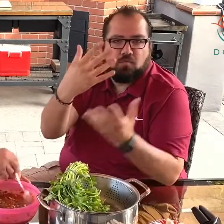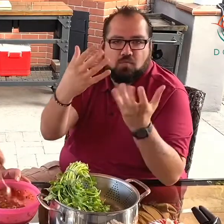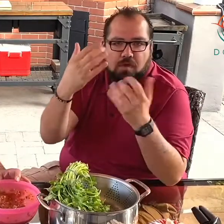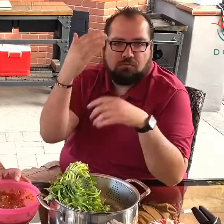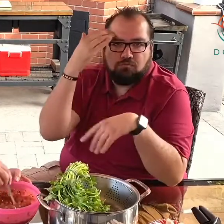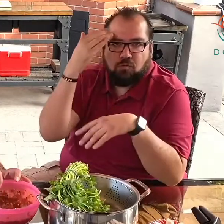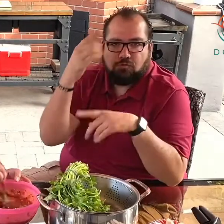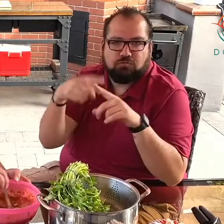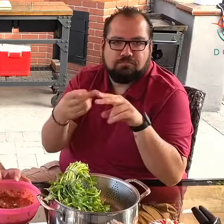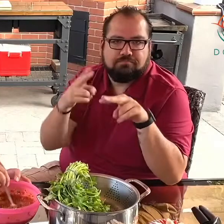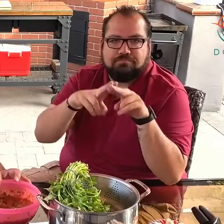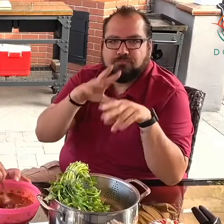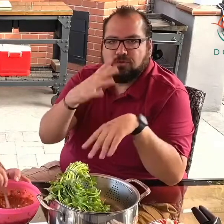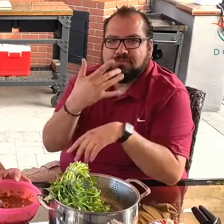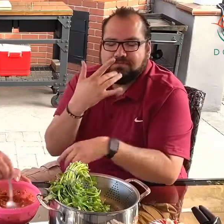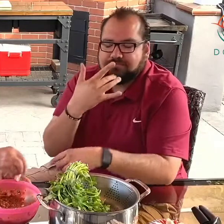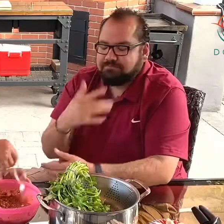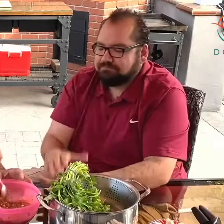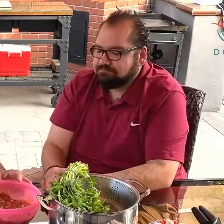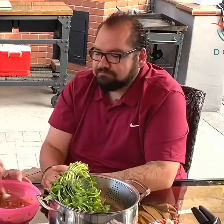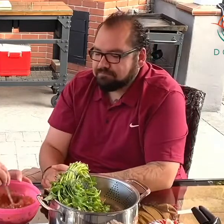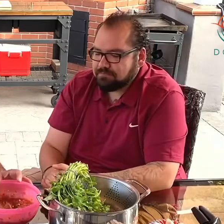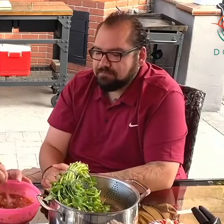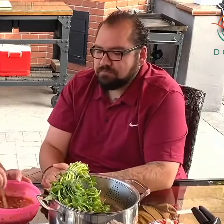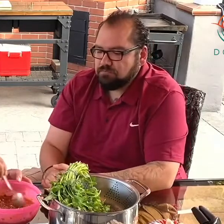it's another tip if you want to know, to increase the flavor.